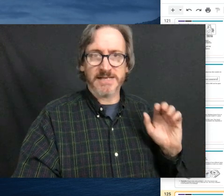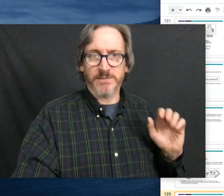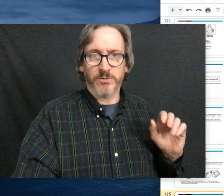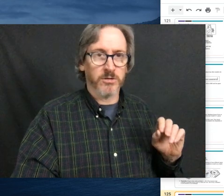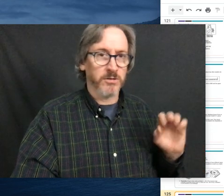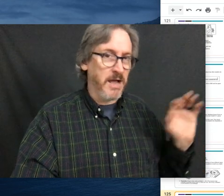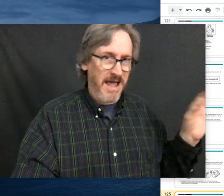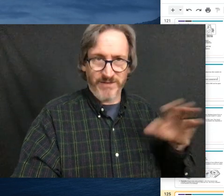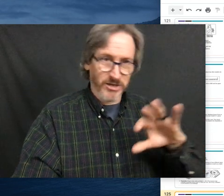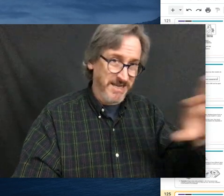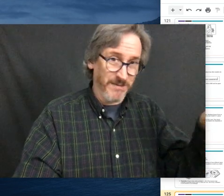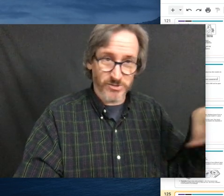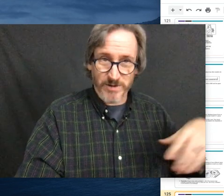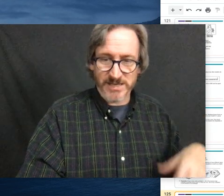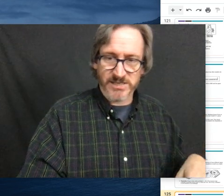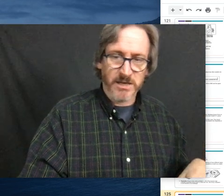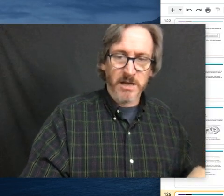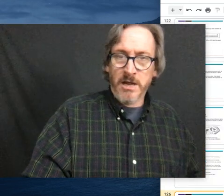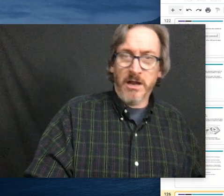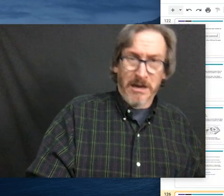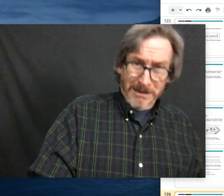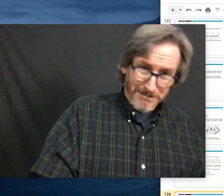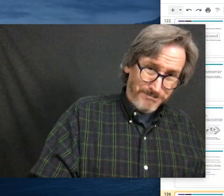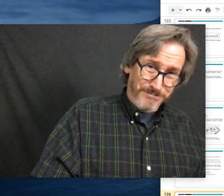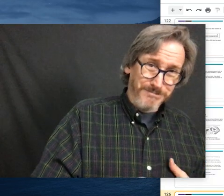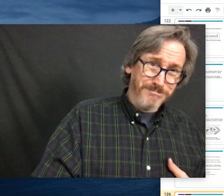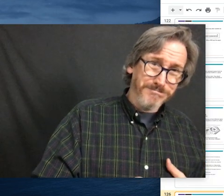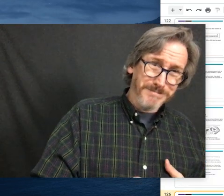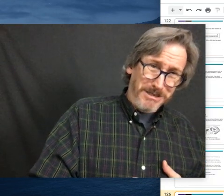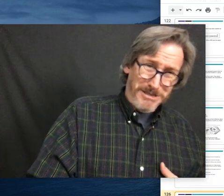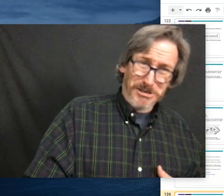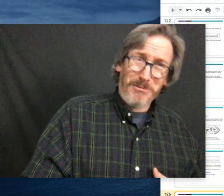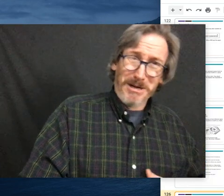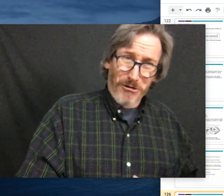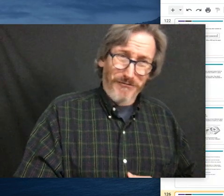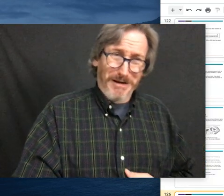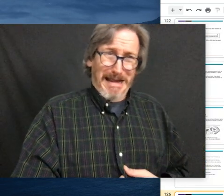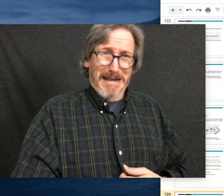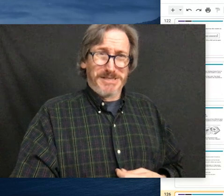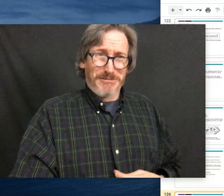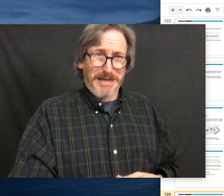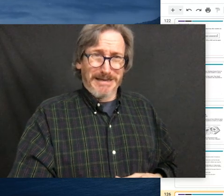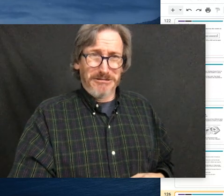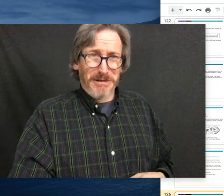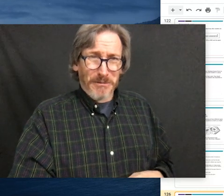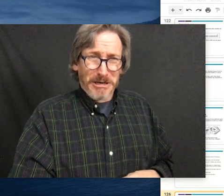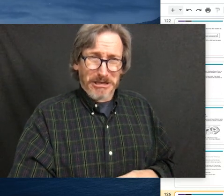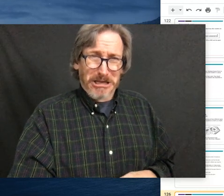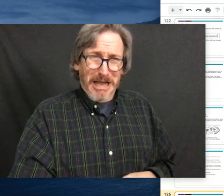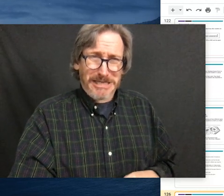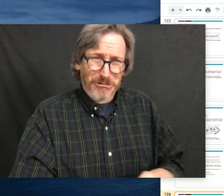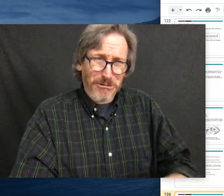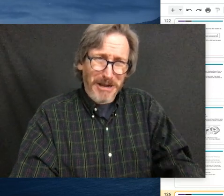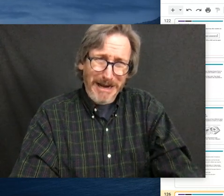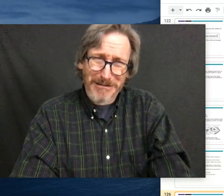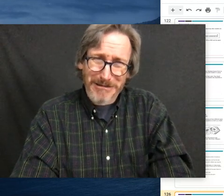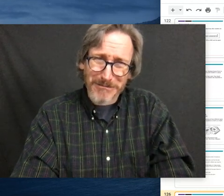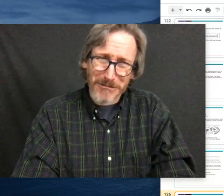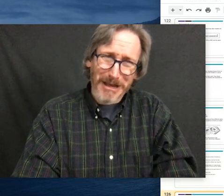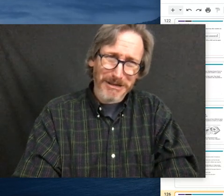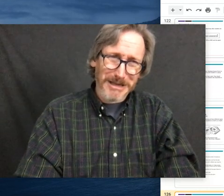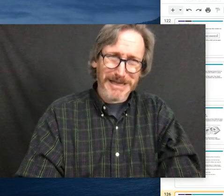as possible, having teams race. There are so many more fun games that we can do when we're in the classroom.